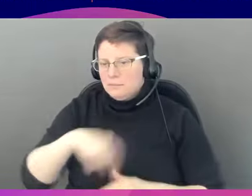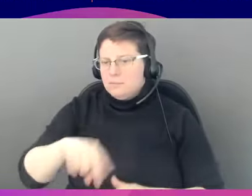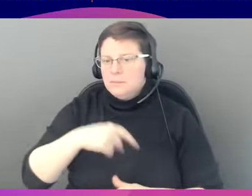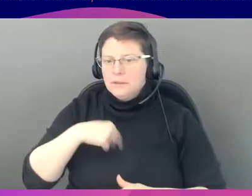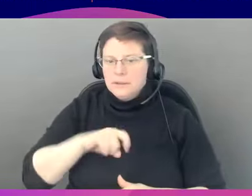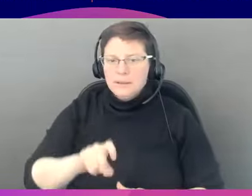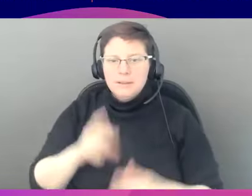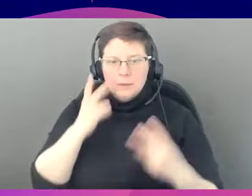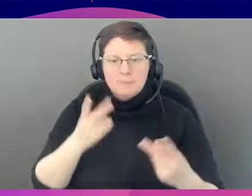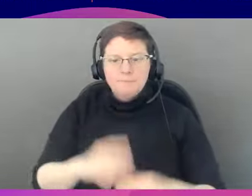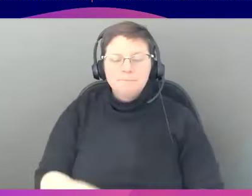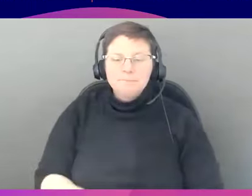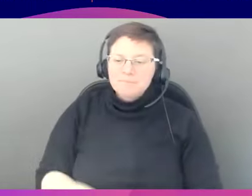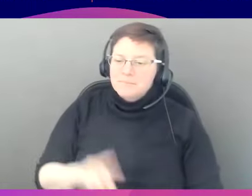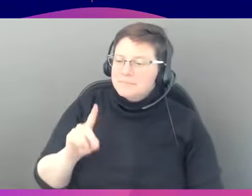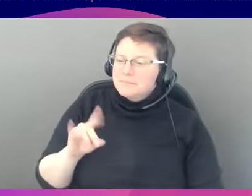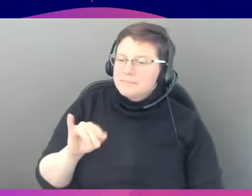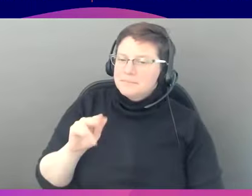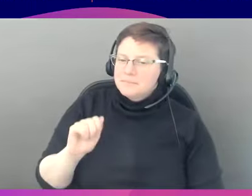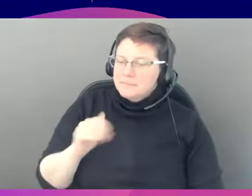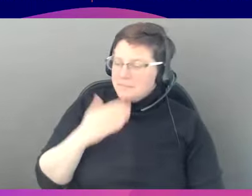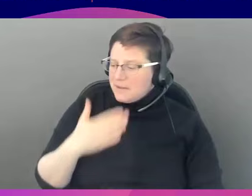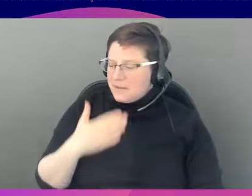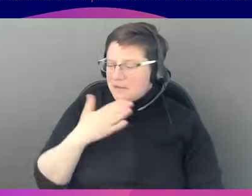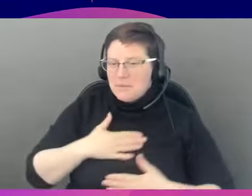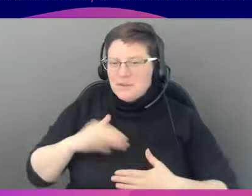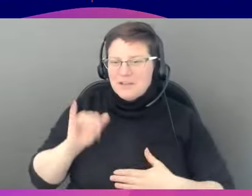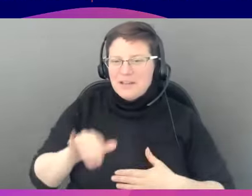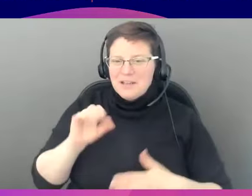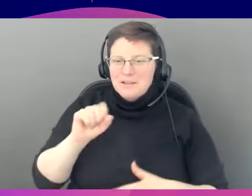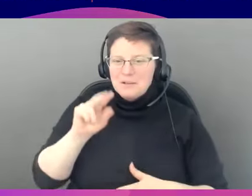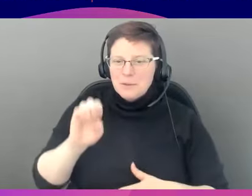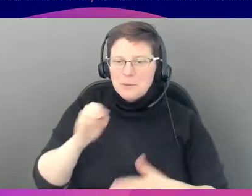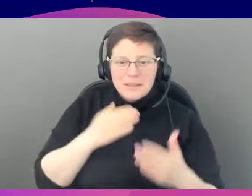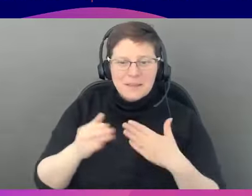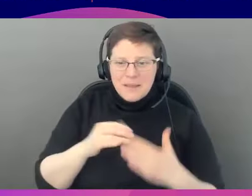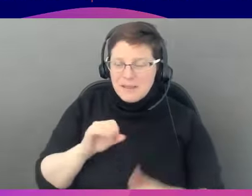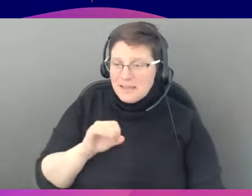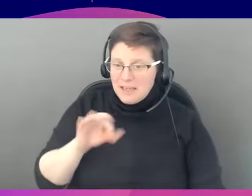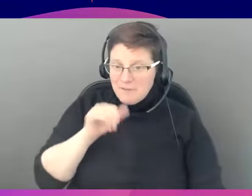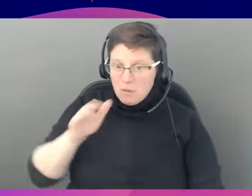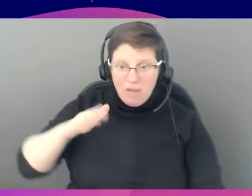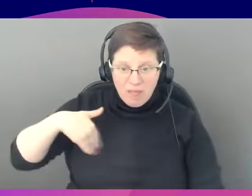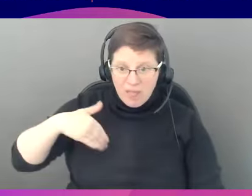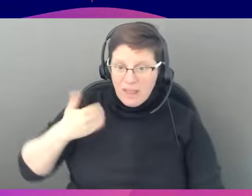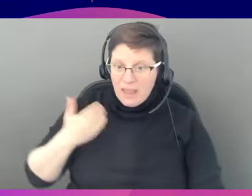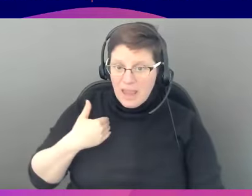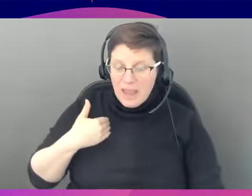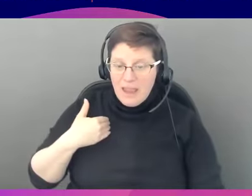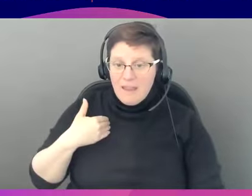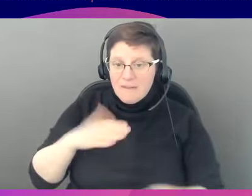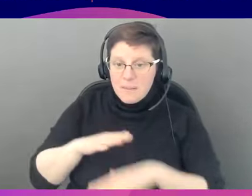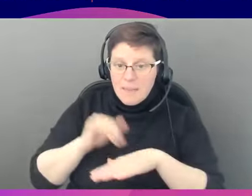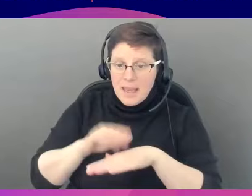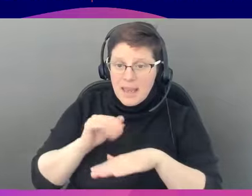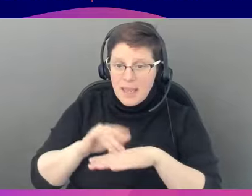Yes, wonderful. And I appreciate what you said, Sue, as well. It's even if you don't have a pet-friendly shelter at this point, you can start collecting those statistics, like who